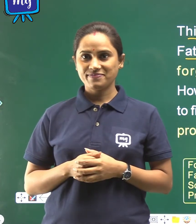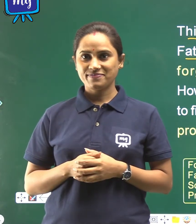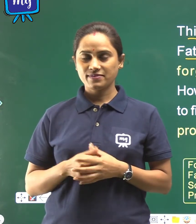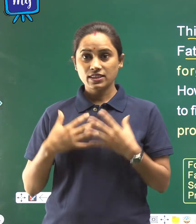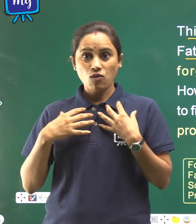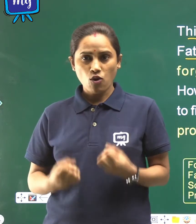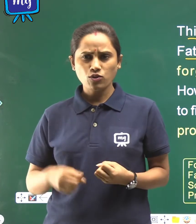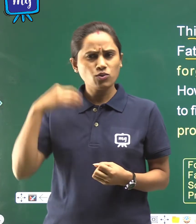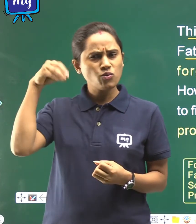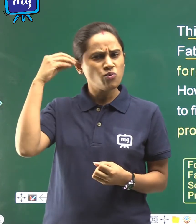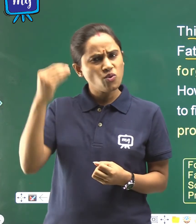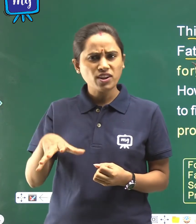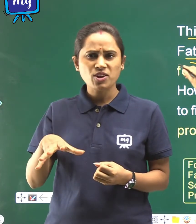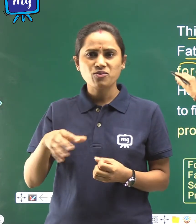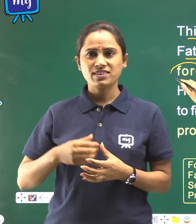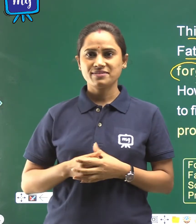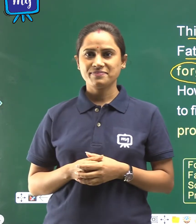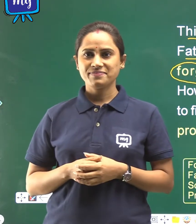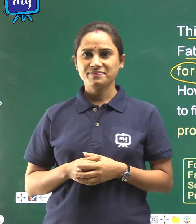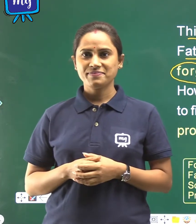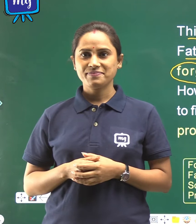want to forgive